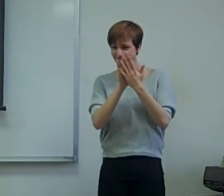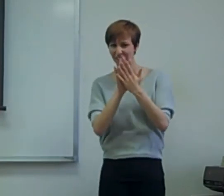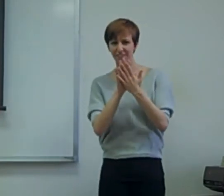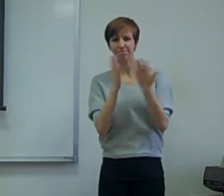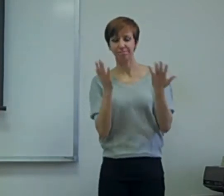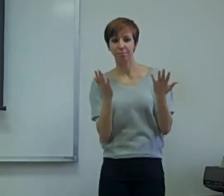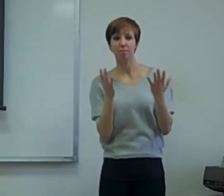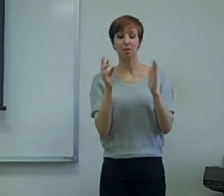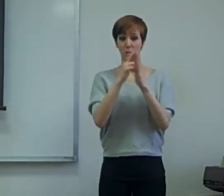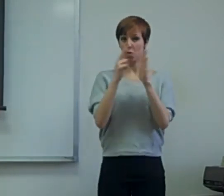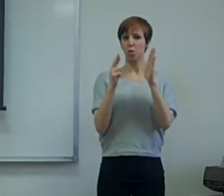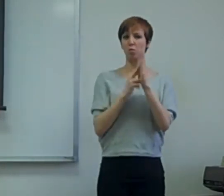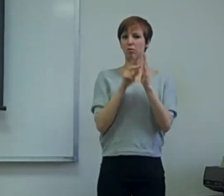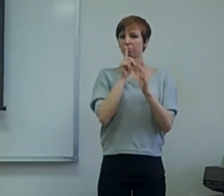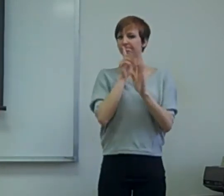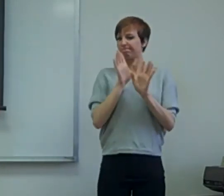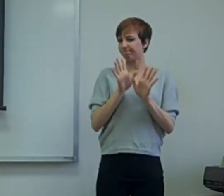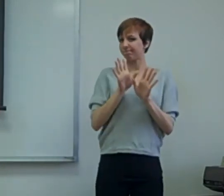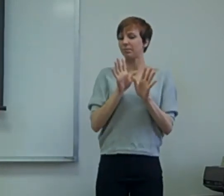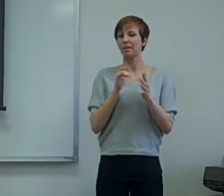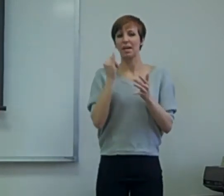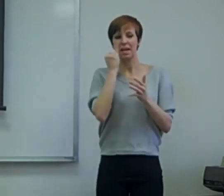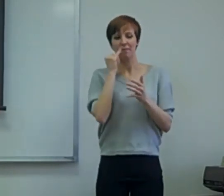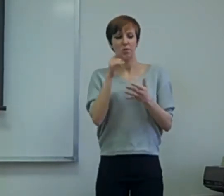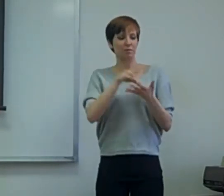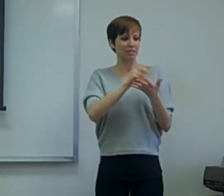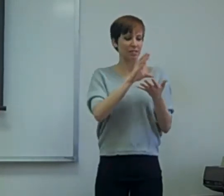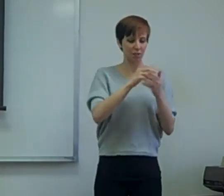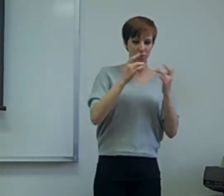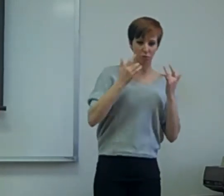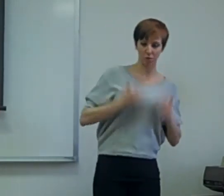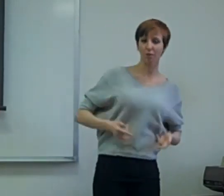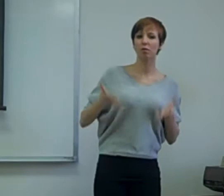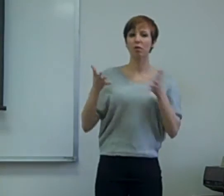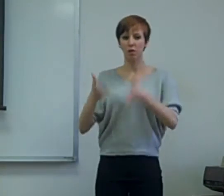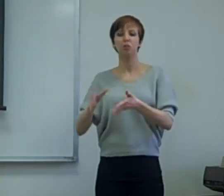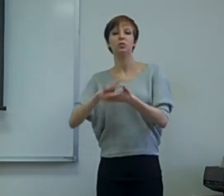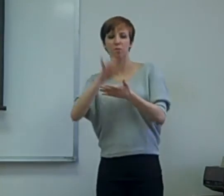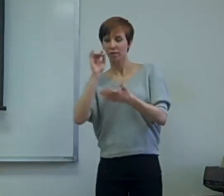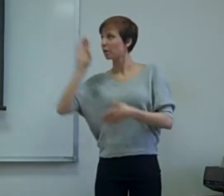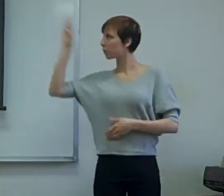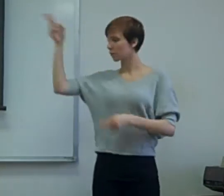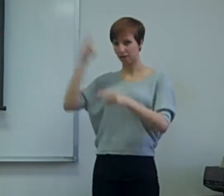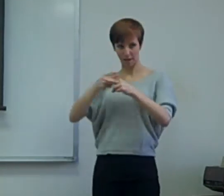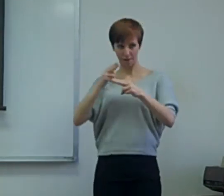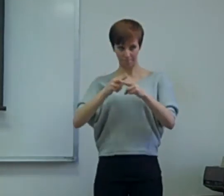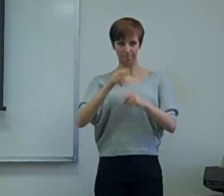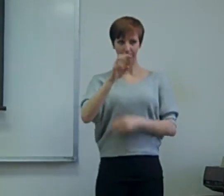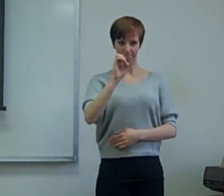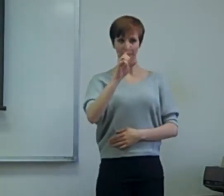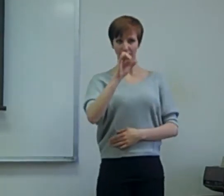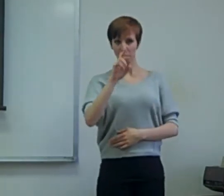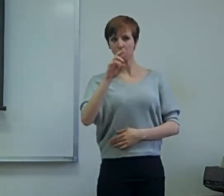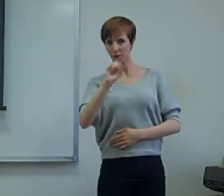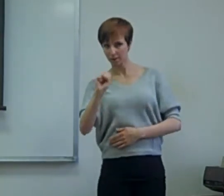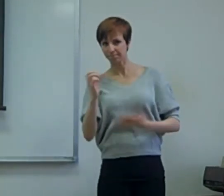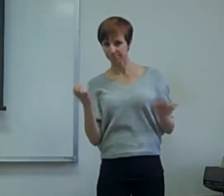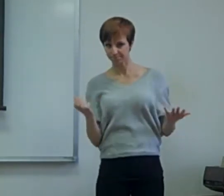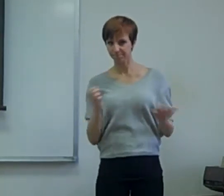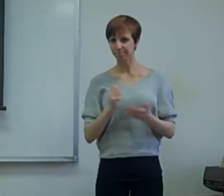do any studying of grief or loss, you're going to find Elizabeth Kubler-Ross's name mentioned. Until a few